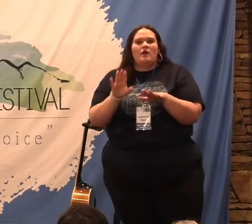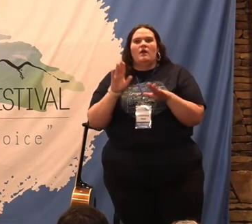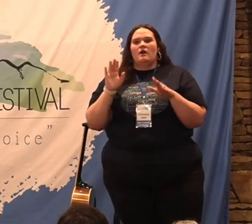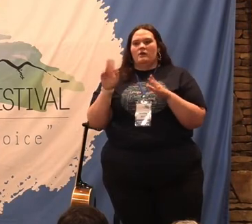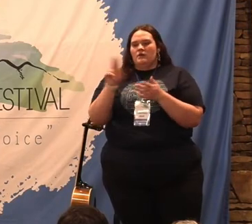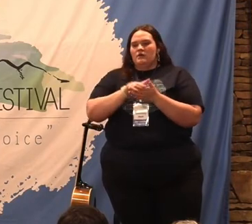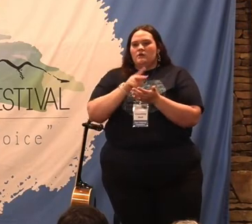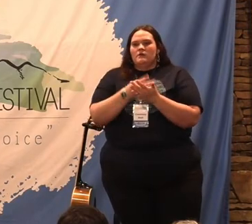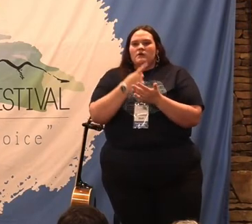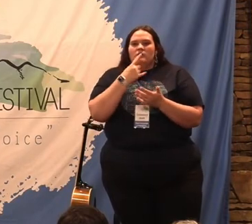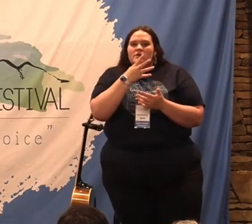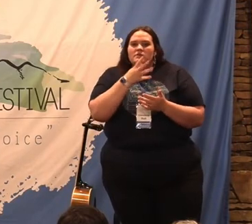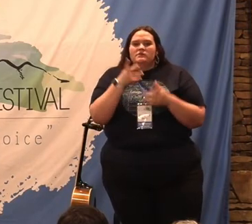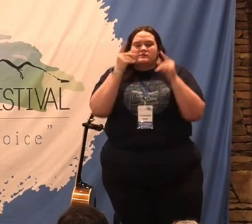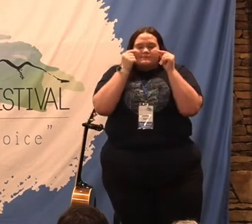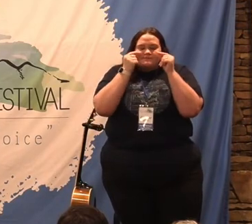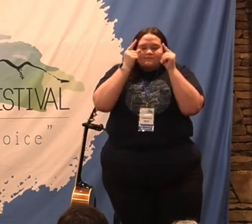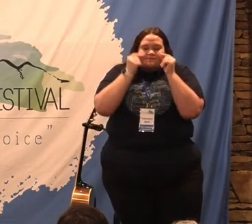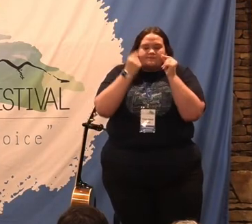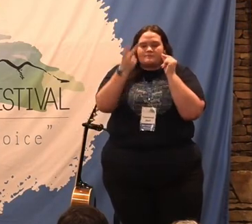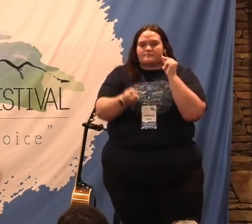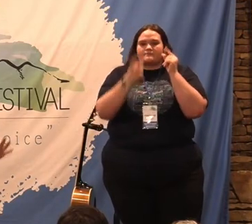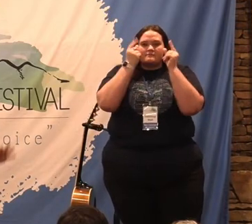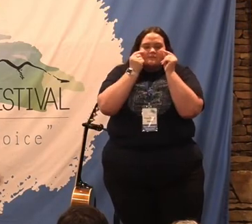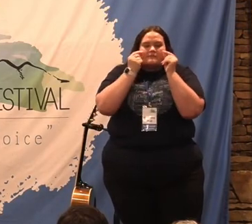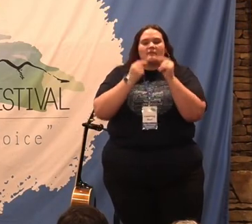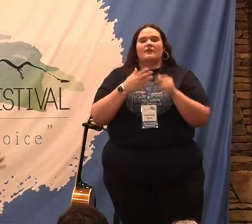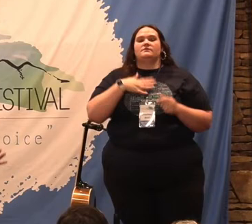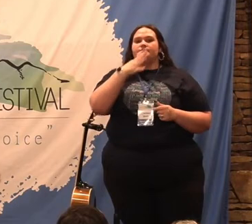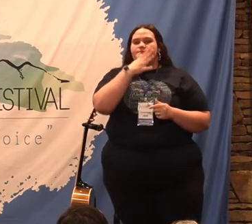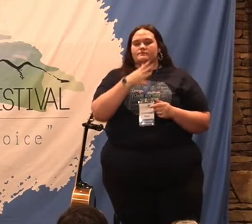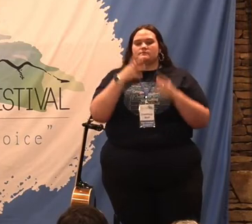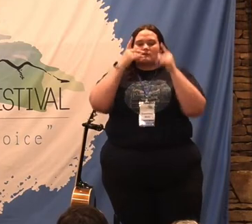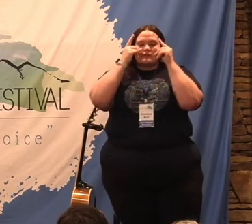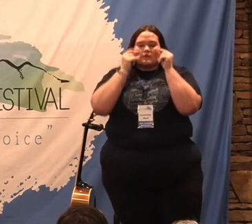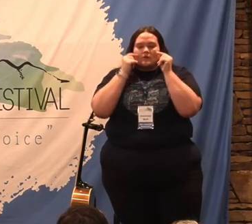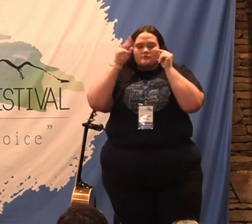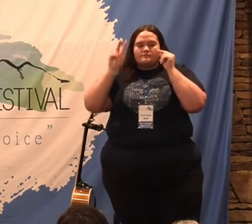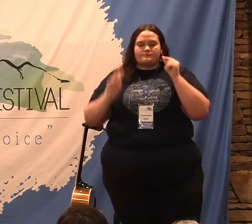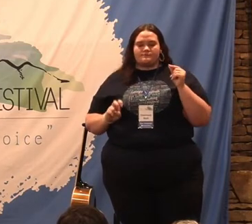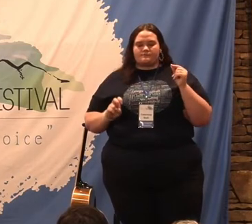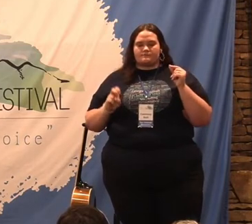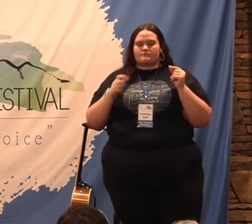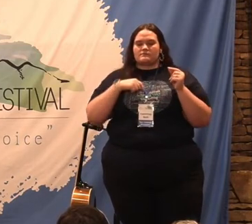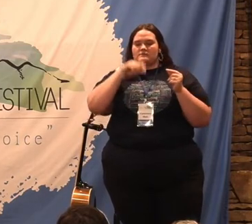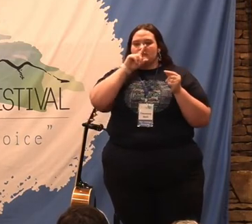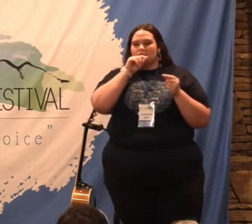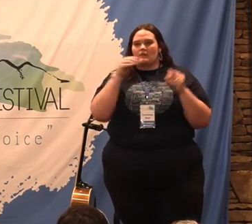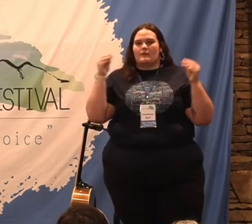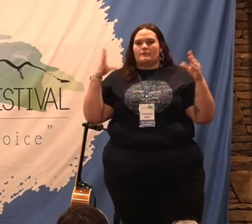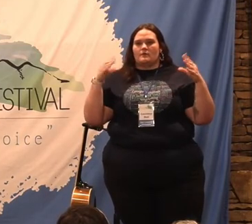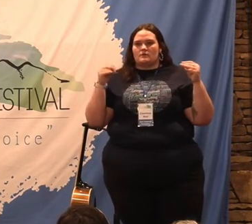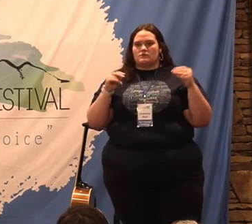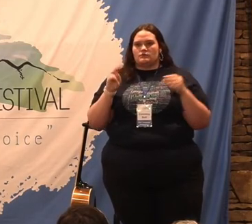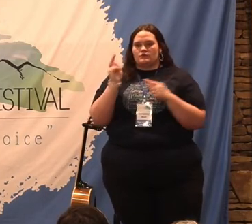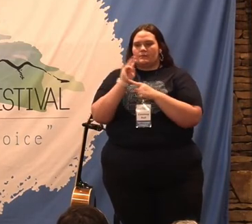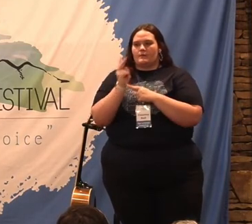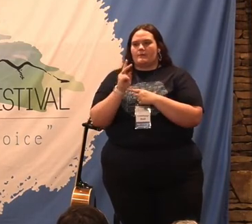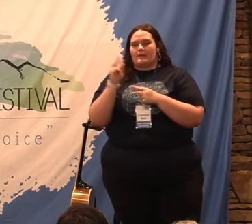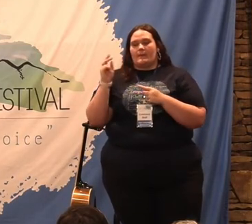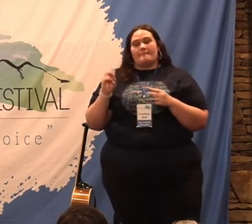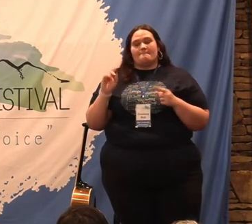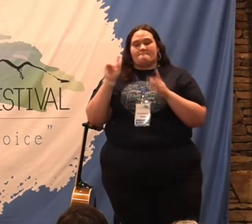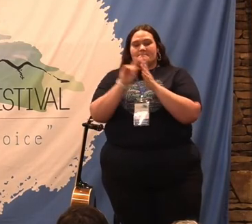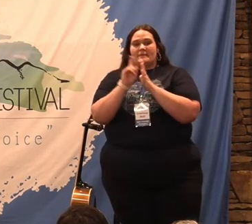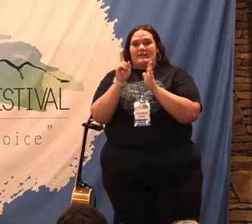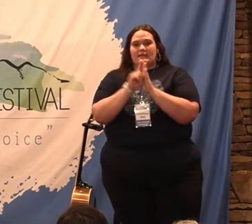my mom, close your eyes, close your eyes, close your eyes. Sit down, close your eyes. My mom closes her eyes, sits down. I put the chicken in the microwave, 2 minutes, bing! I